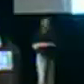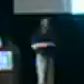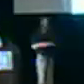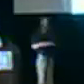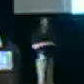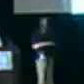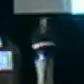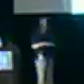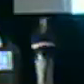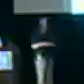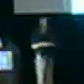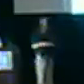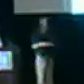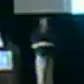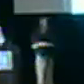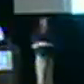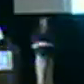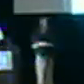not on?